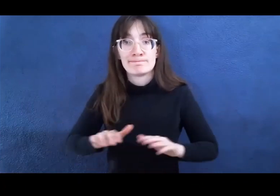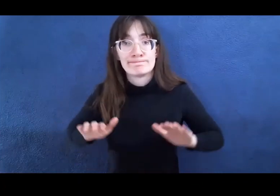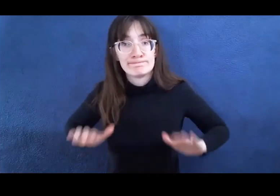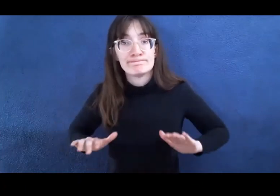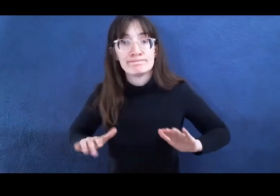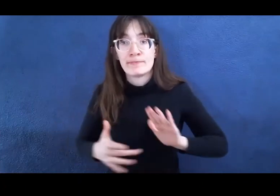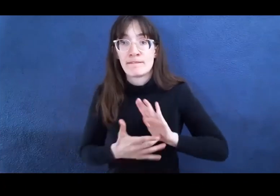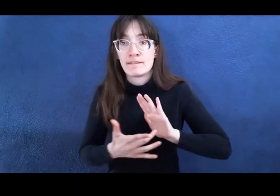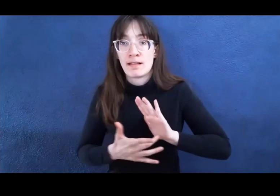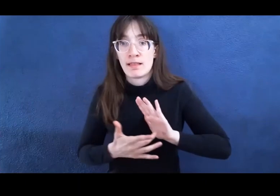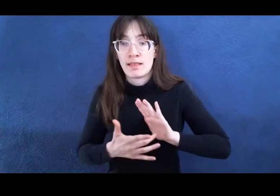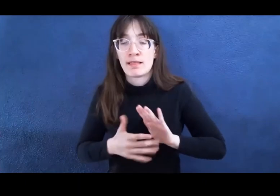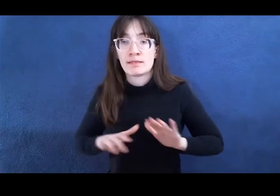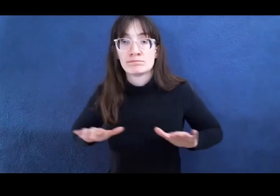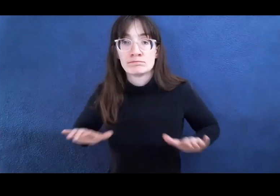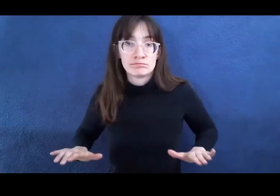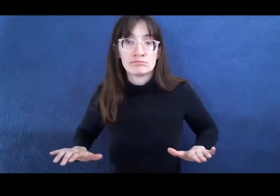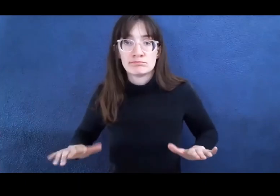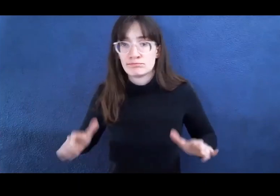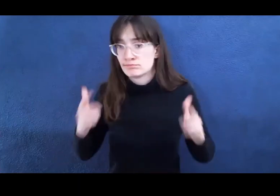be.